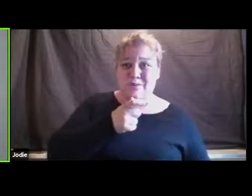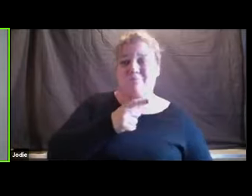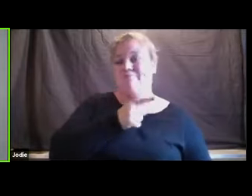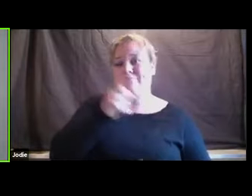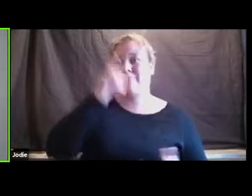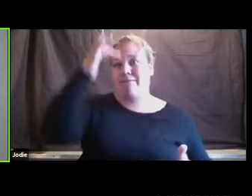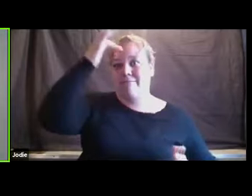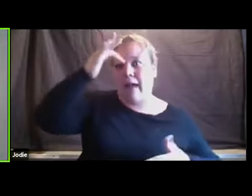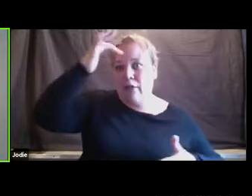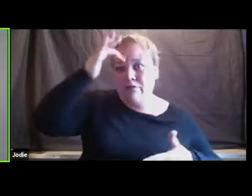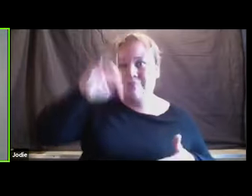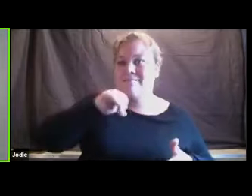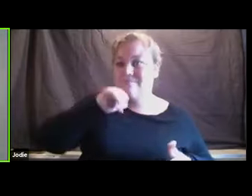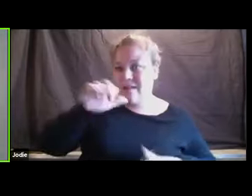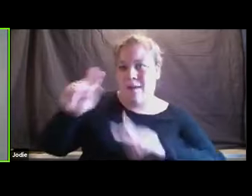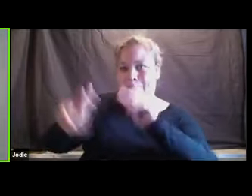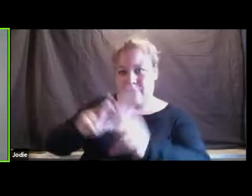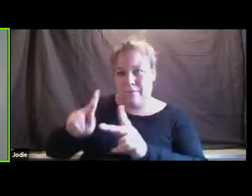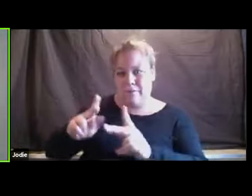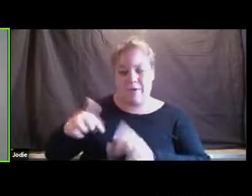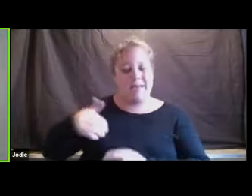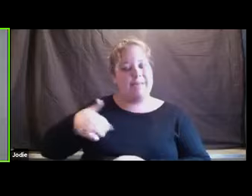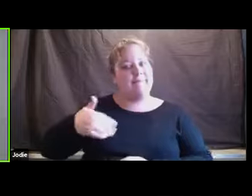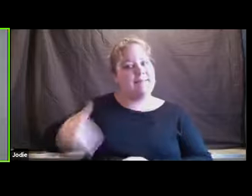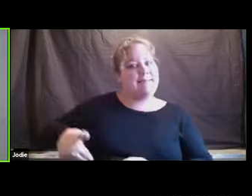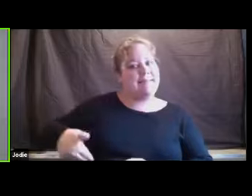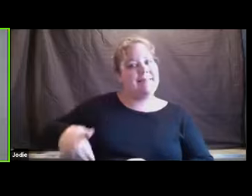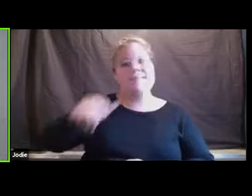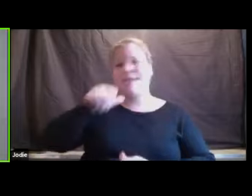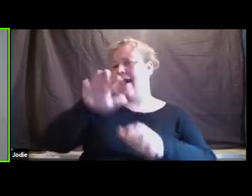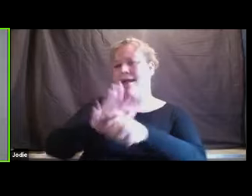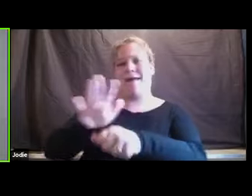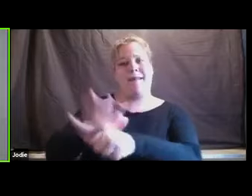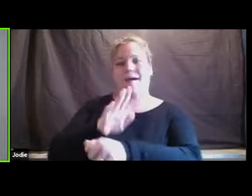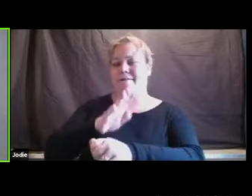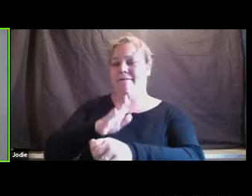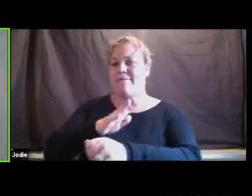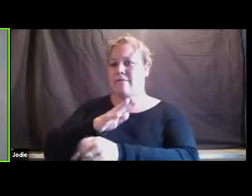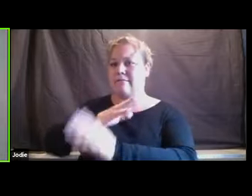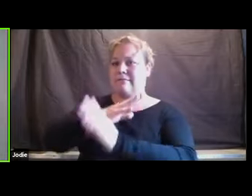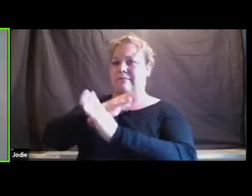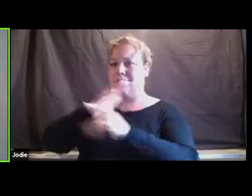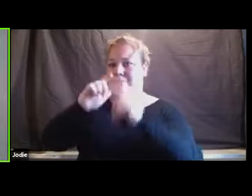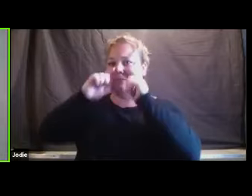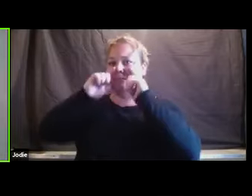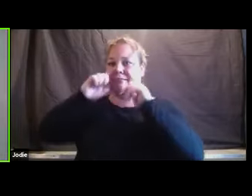precautions that we could be to decrease the spread. And if that continues to be the case,